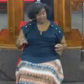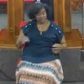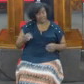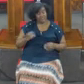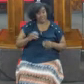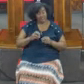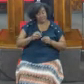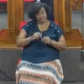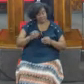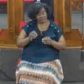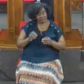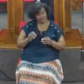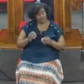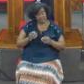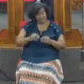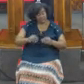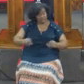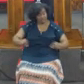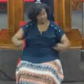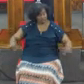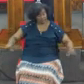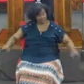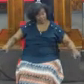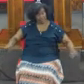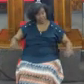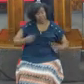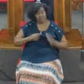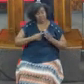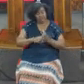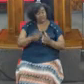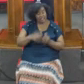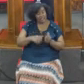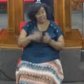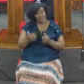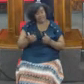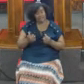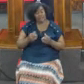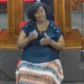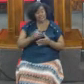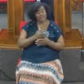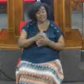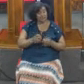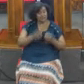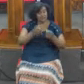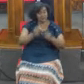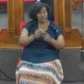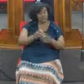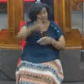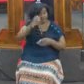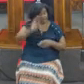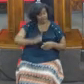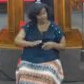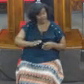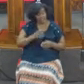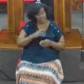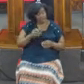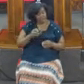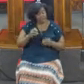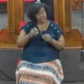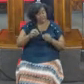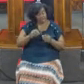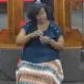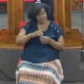sower represents anyone sharing the Word of God. The seed in our story is symbolic of the